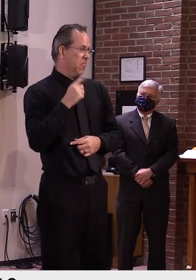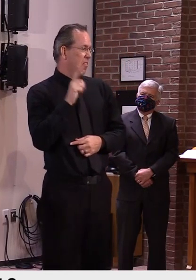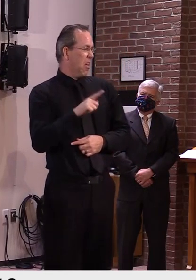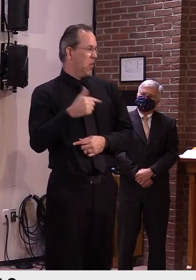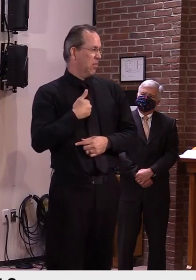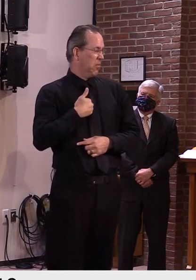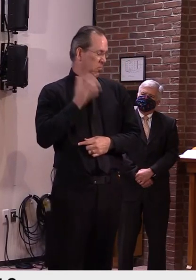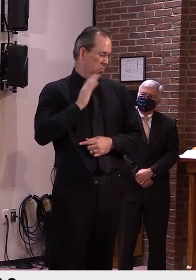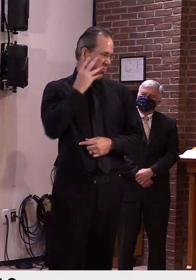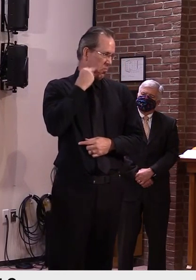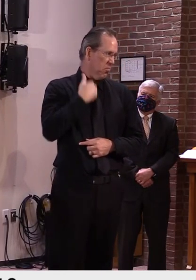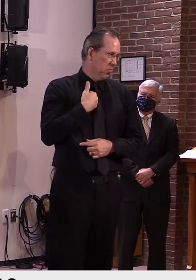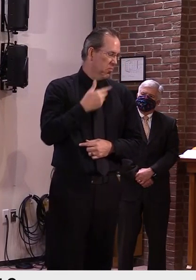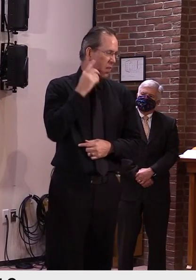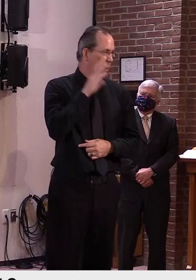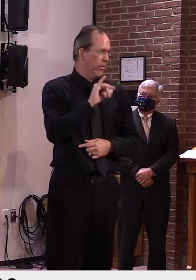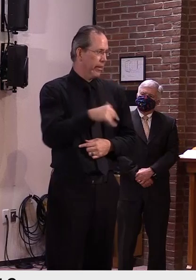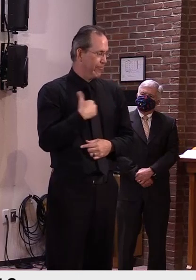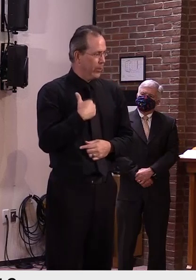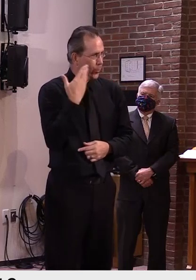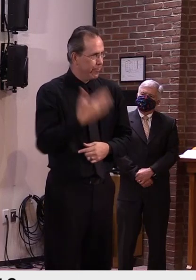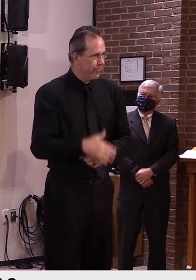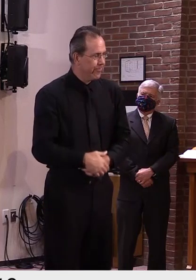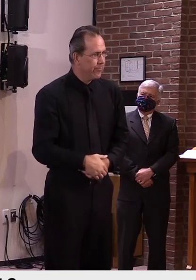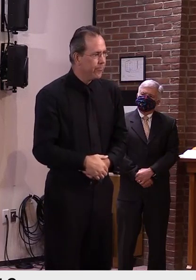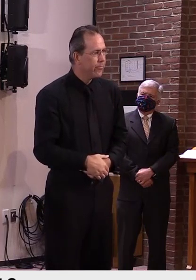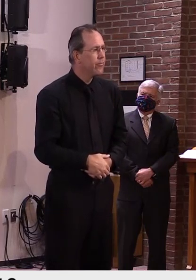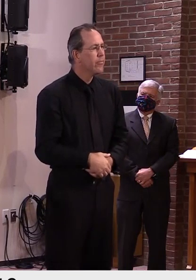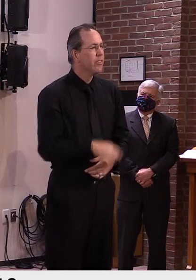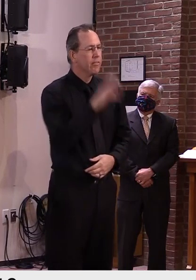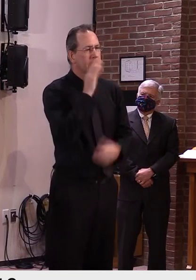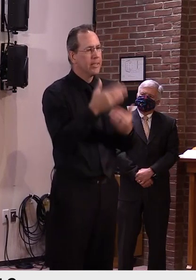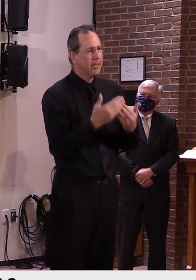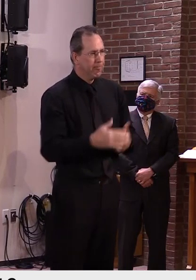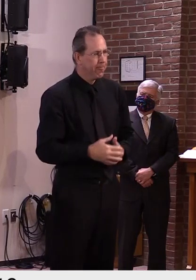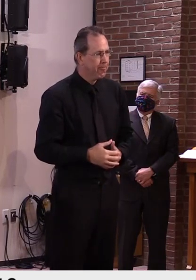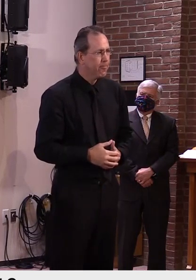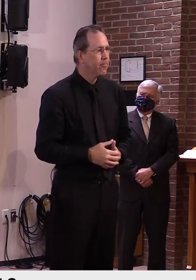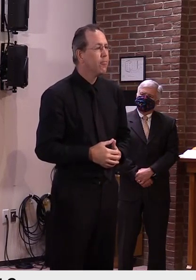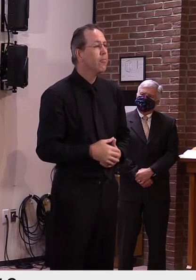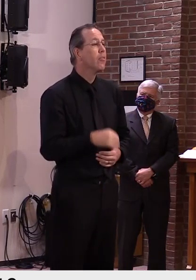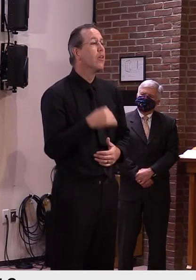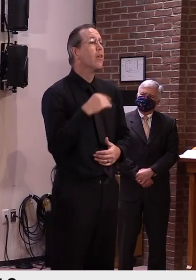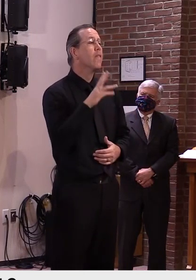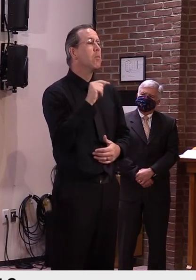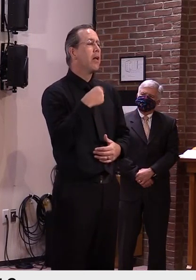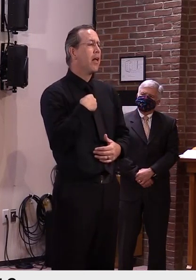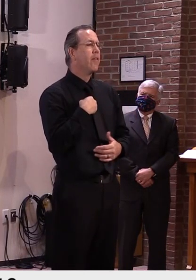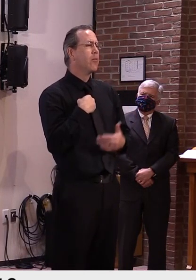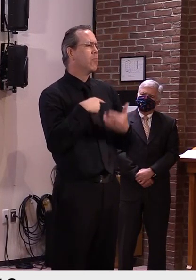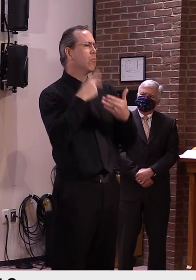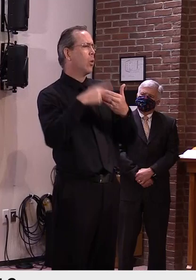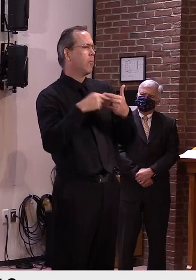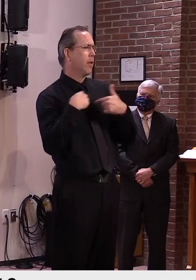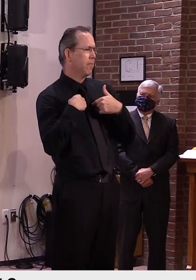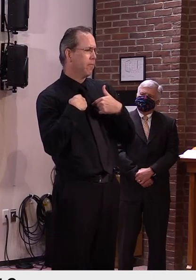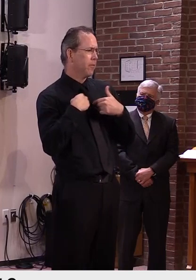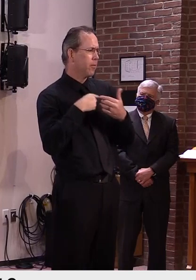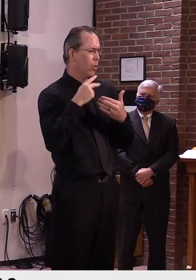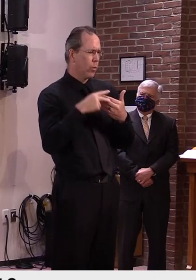and the tight margins there. We do have a program, and I would